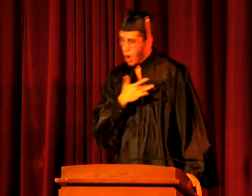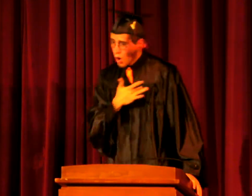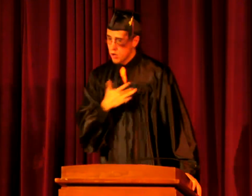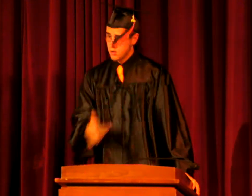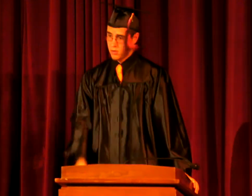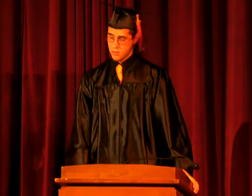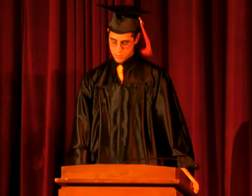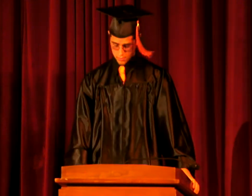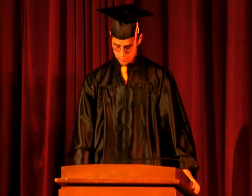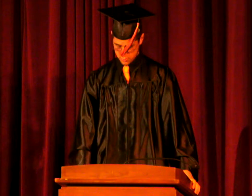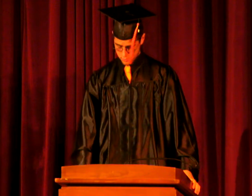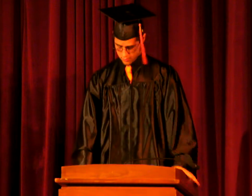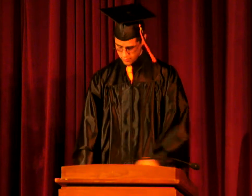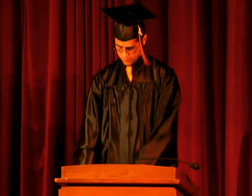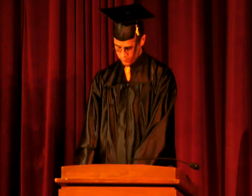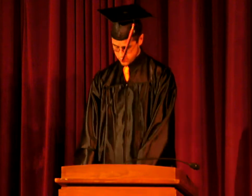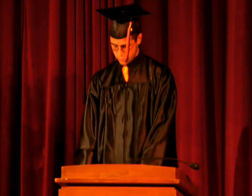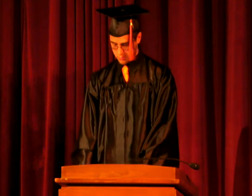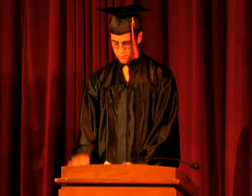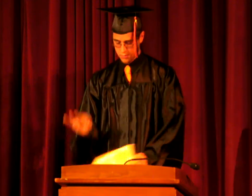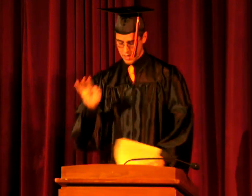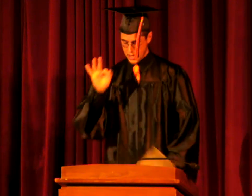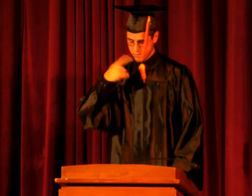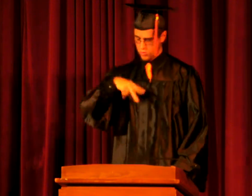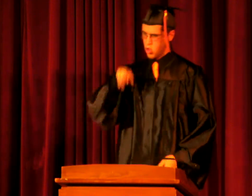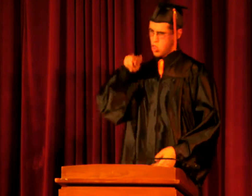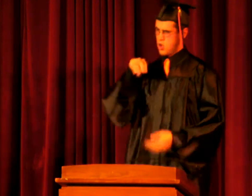who said, "Wherever you go, go with all your heart."